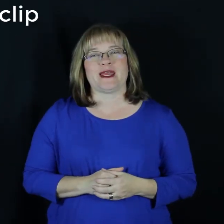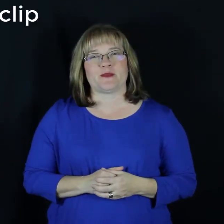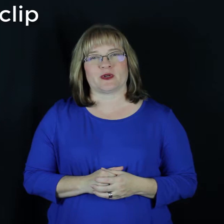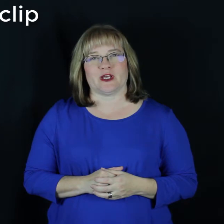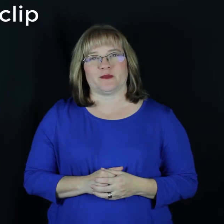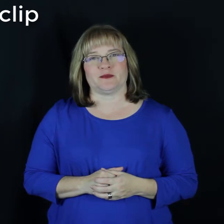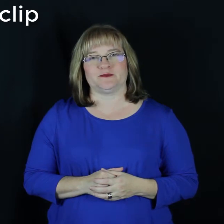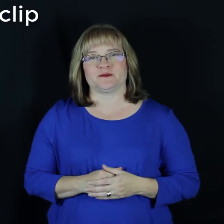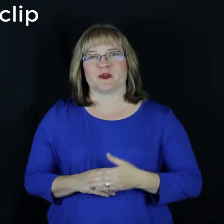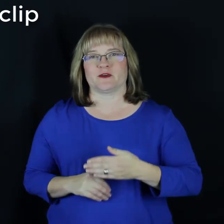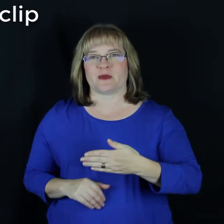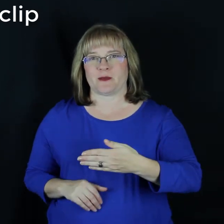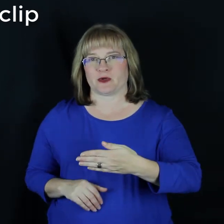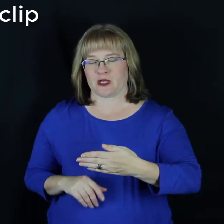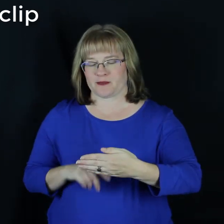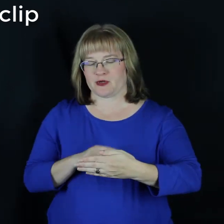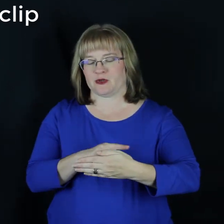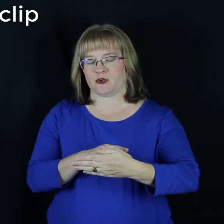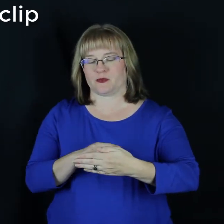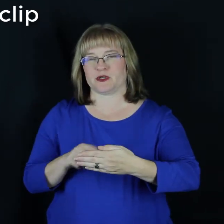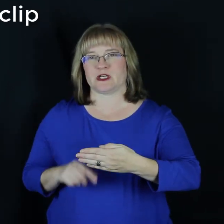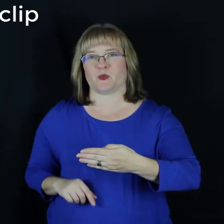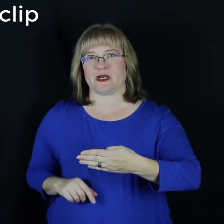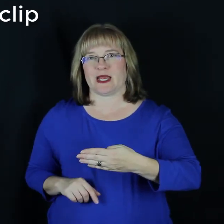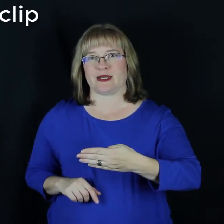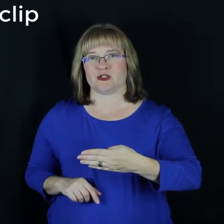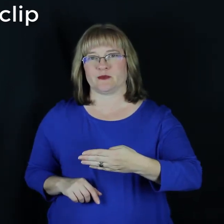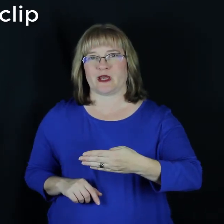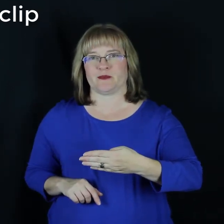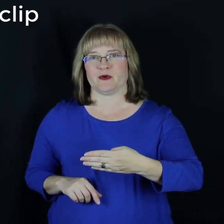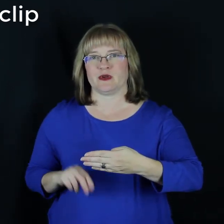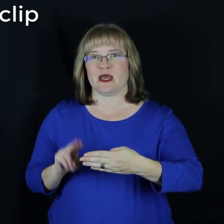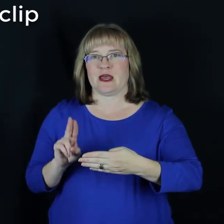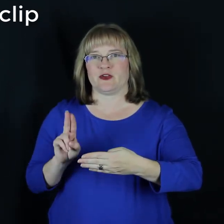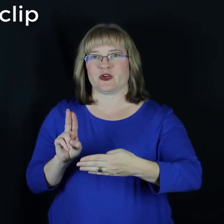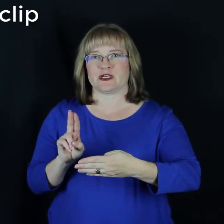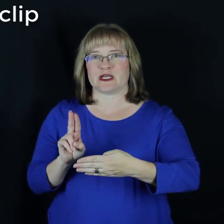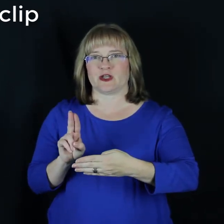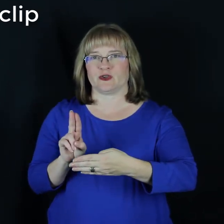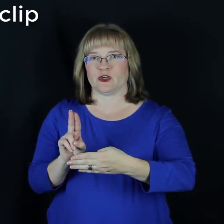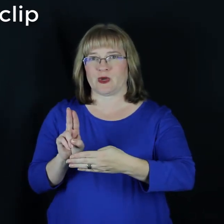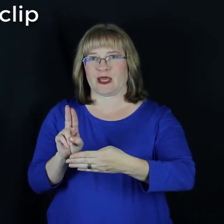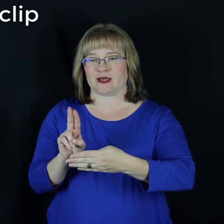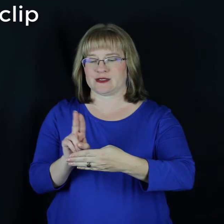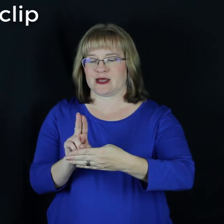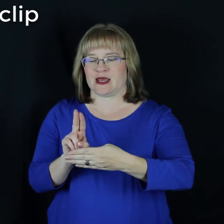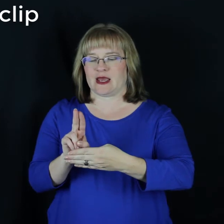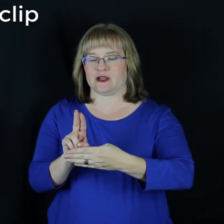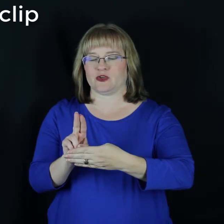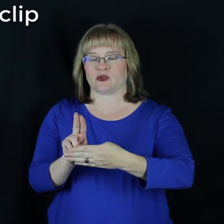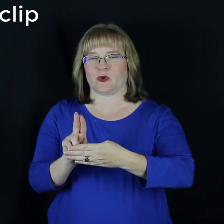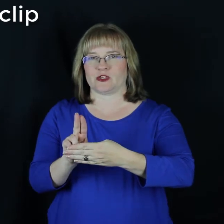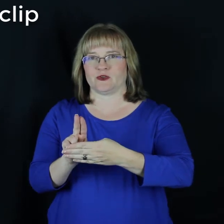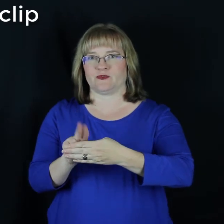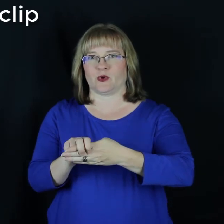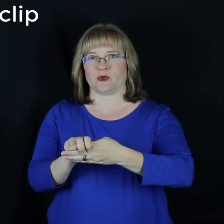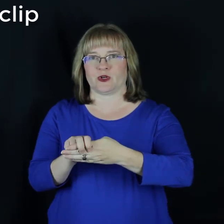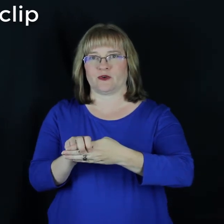Paper clip. For paper clip, you're going to pretend one hand is your paper, then you're going to take your U hand and you're going to fold it over